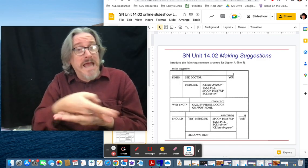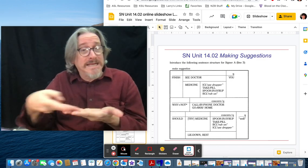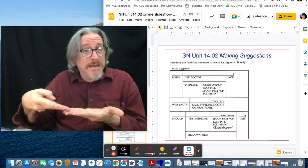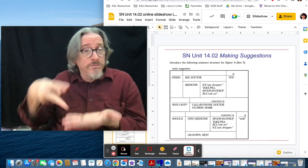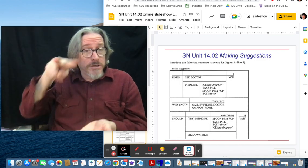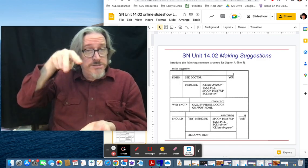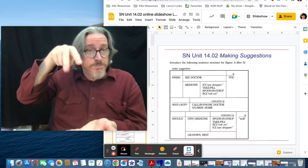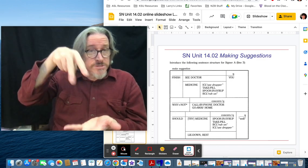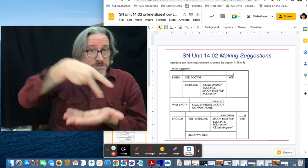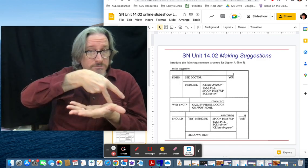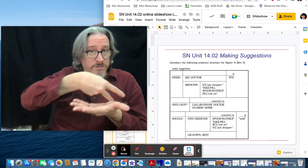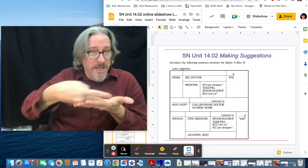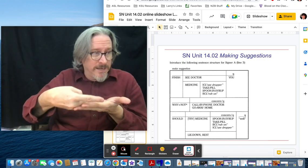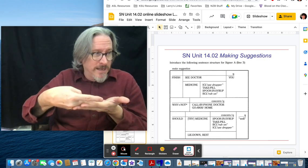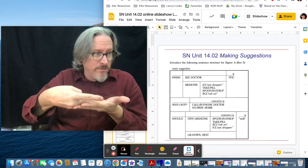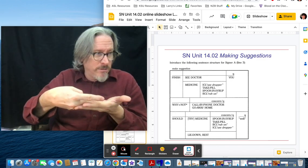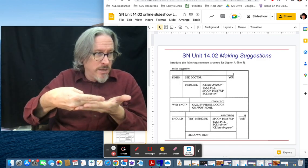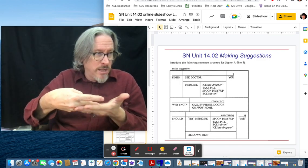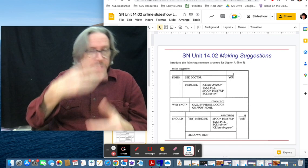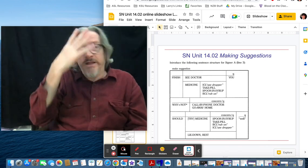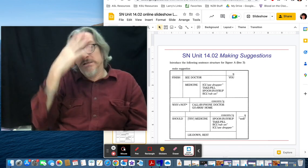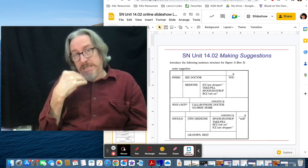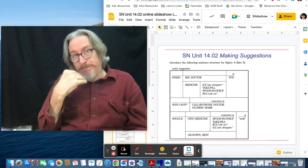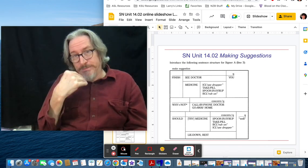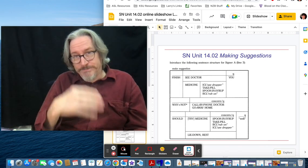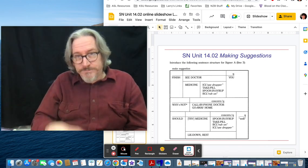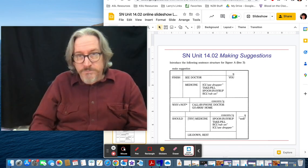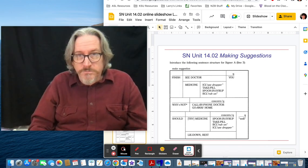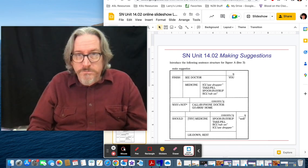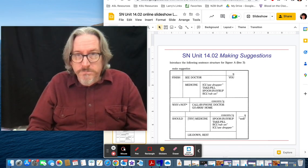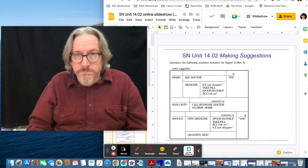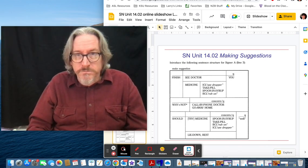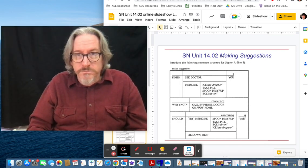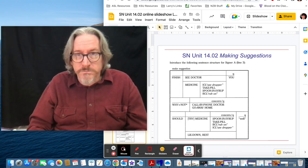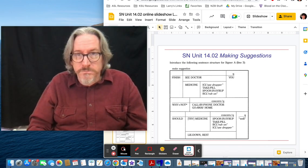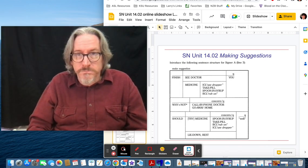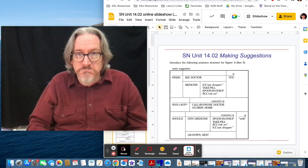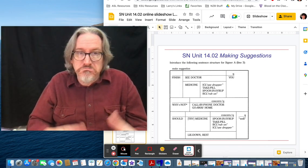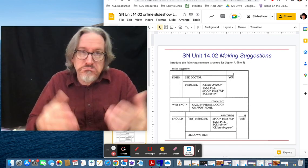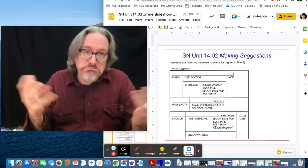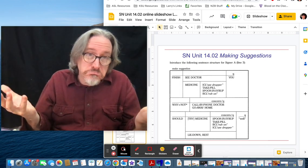Should lie down. Here's the person lying down, and then sleep.